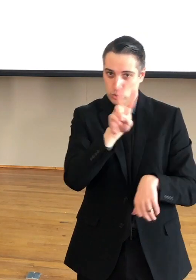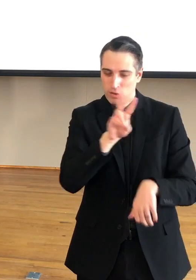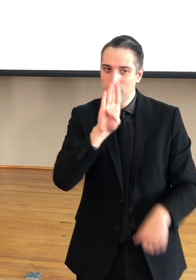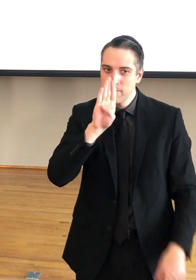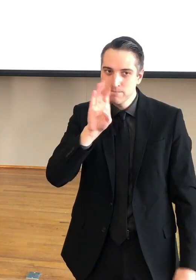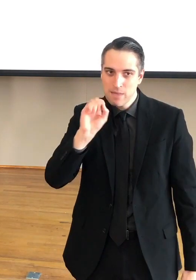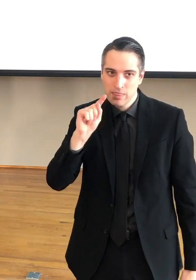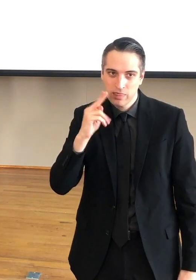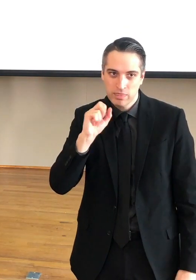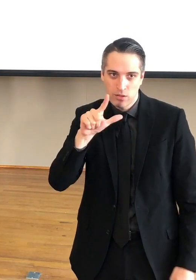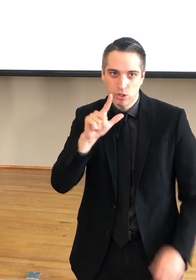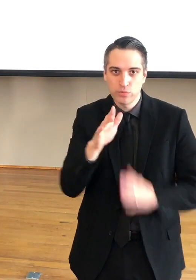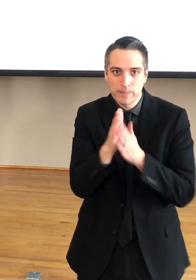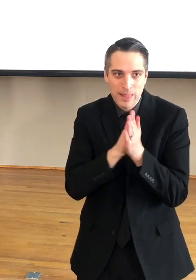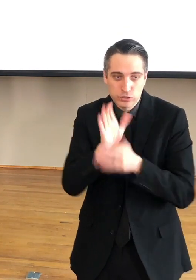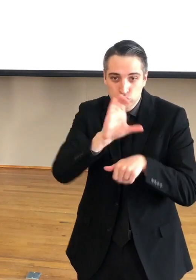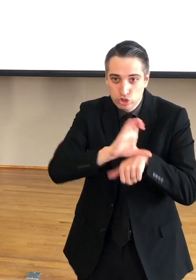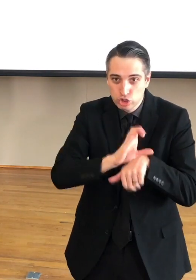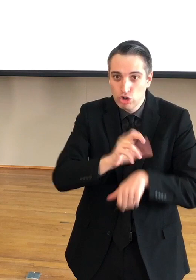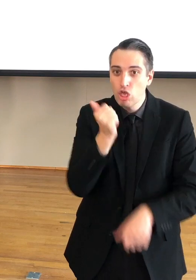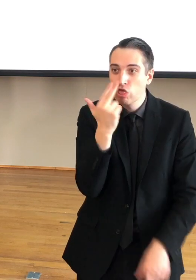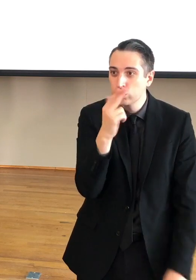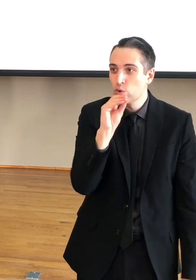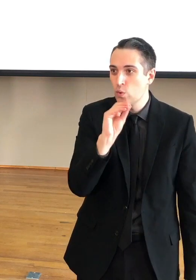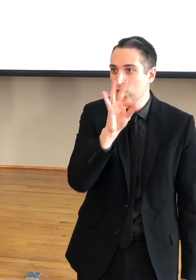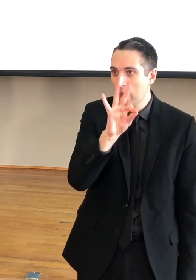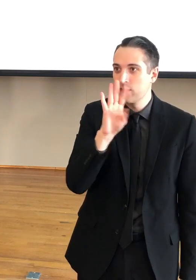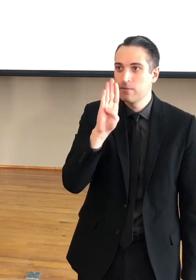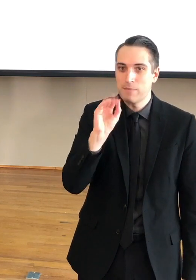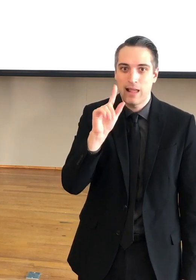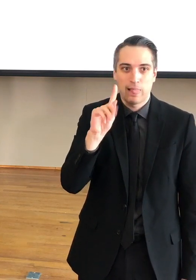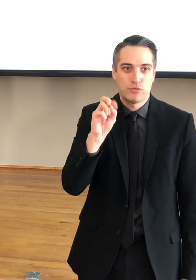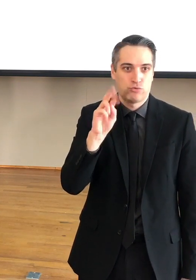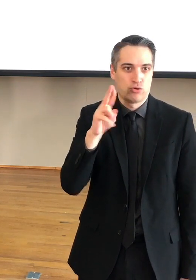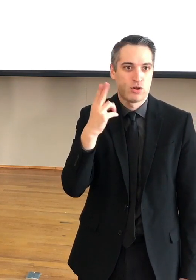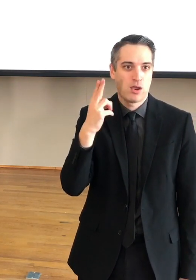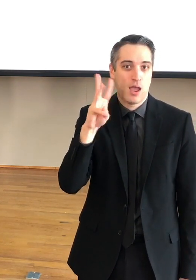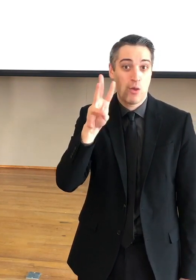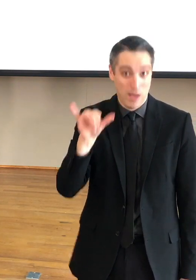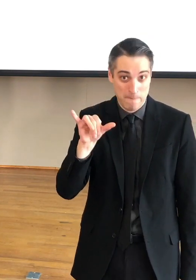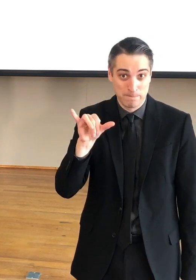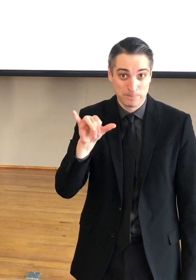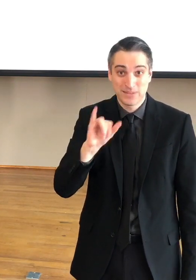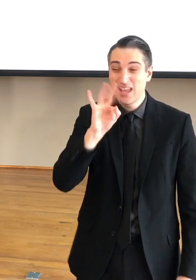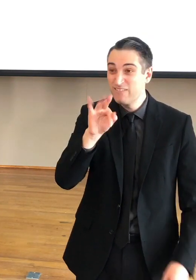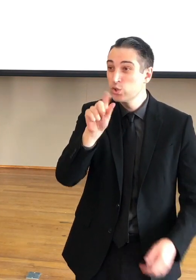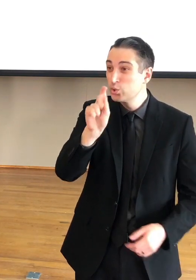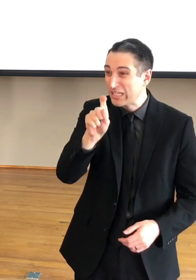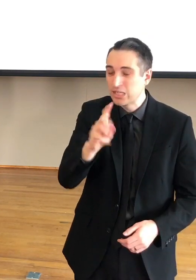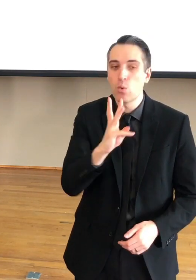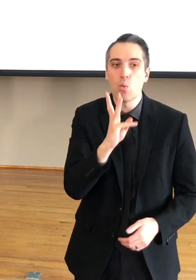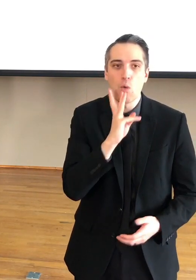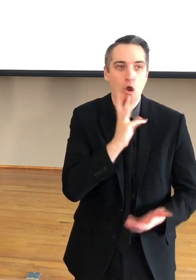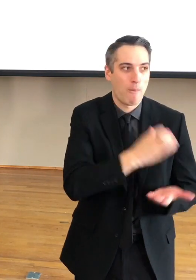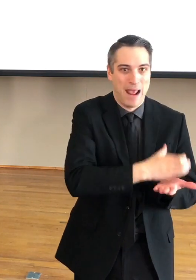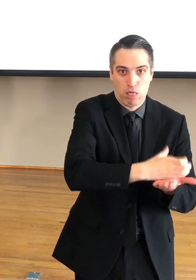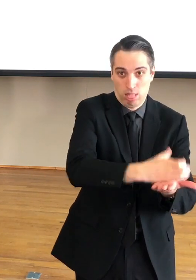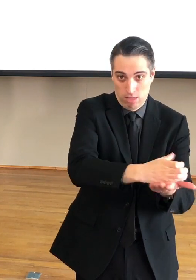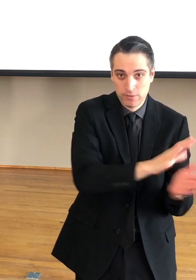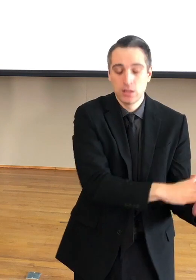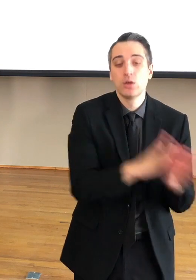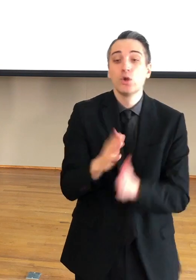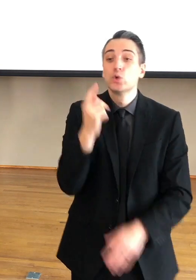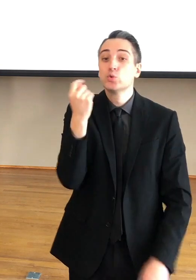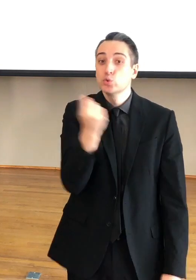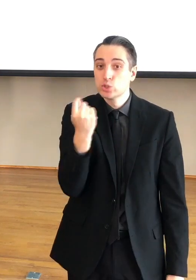Bethel United Methodist Church, 1309 Ballinger Highway, if you are in need of a commodity of bottled water. Tuesday,